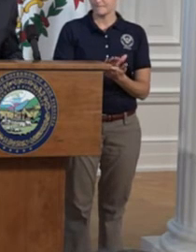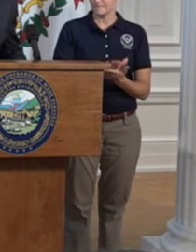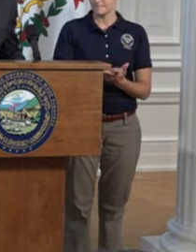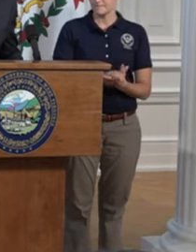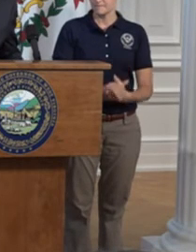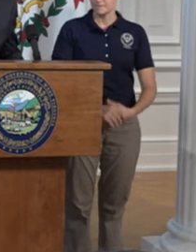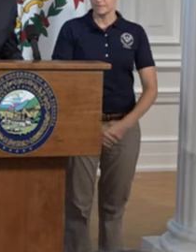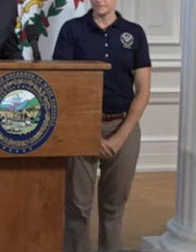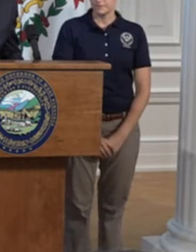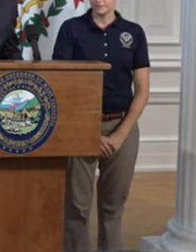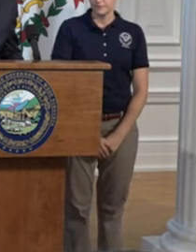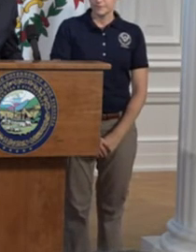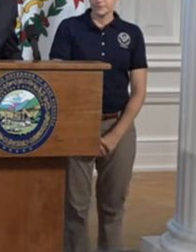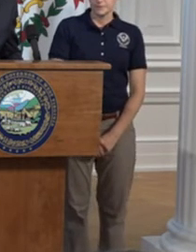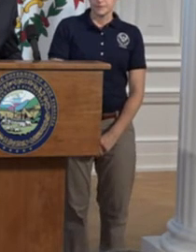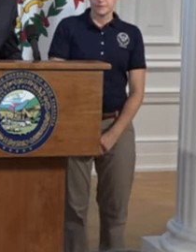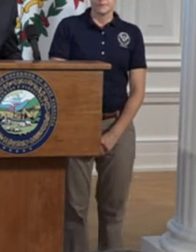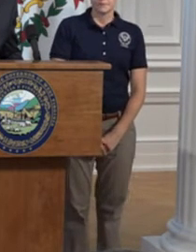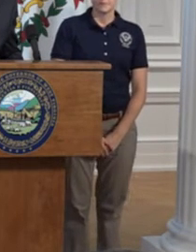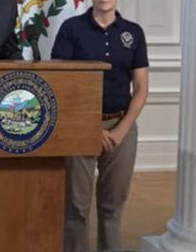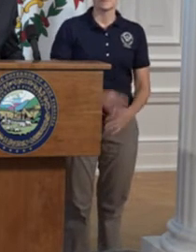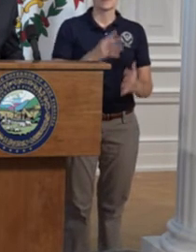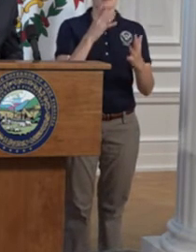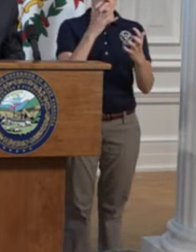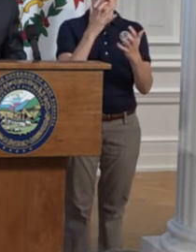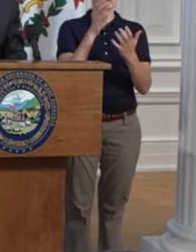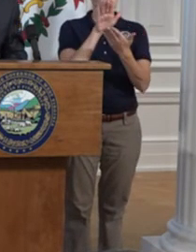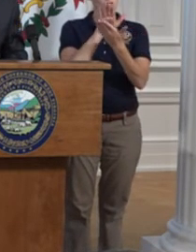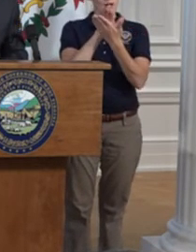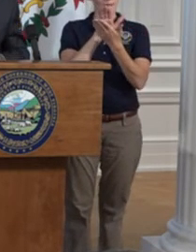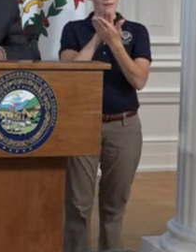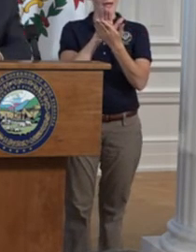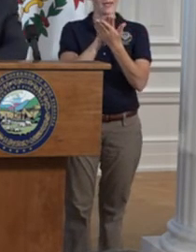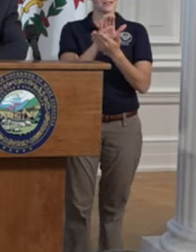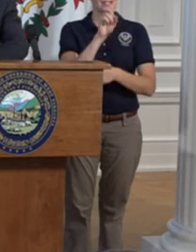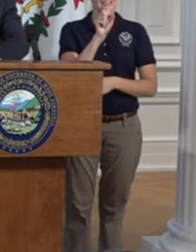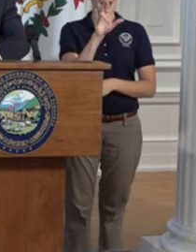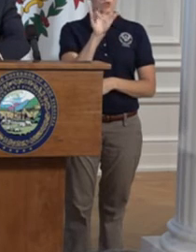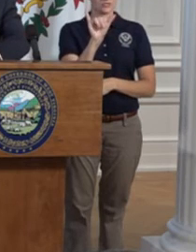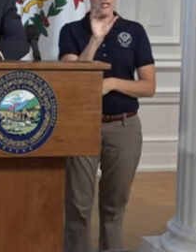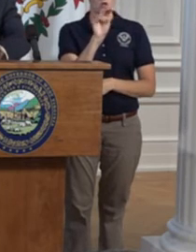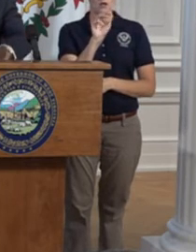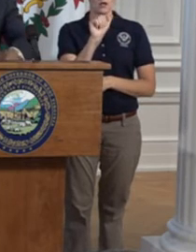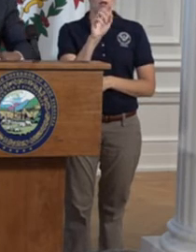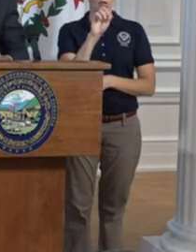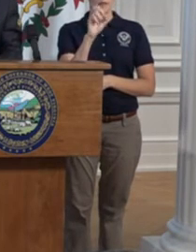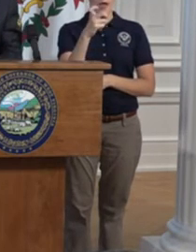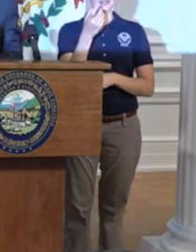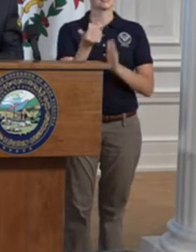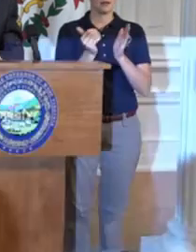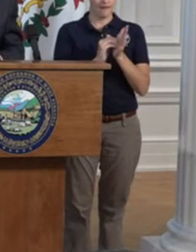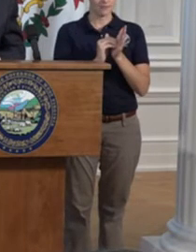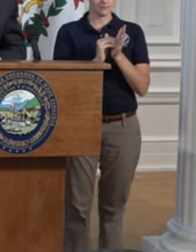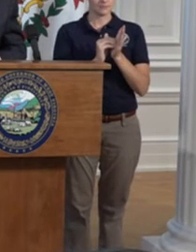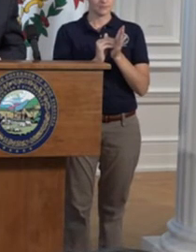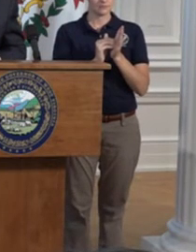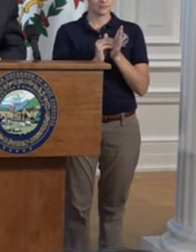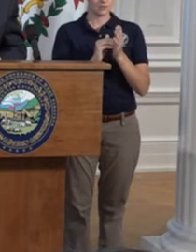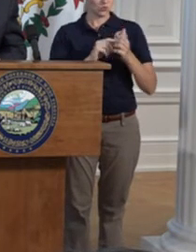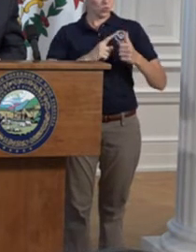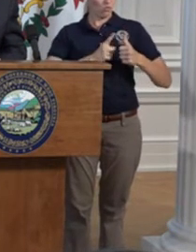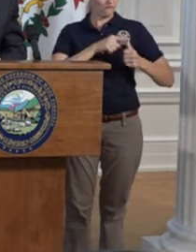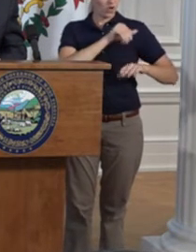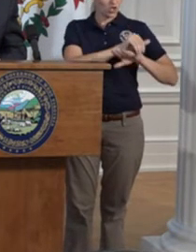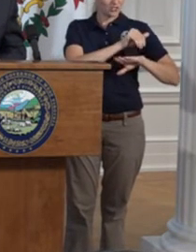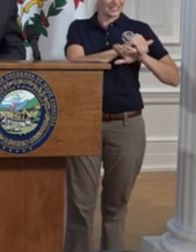I just want to commend Secretary Maddox again. You may recall at the crossings the first night, there was a